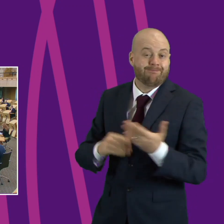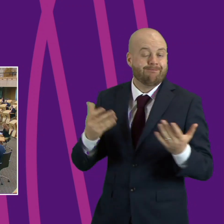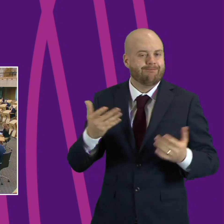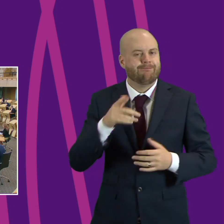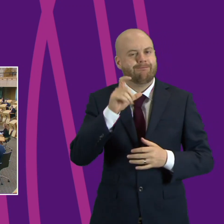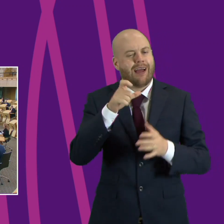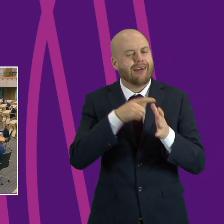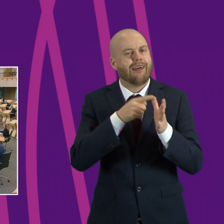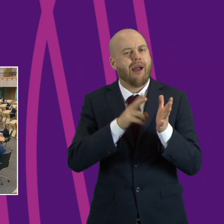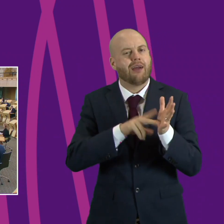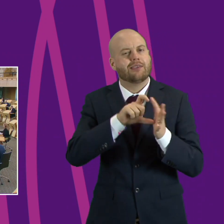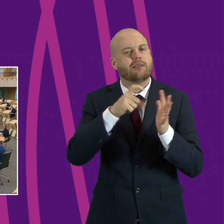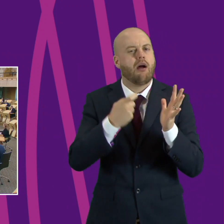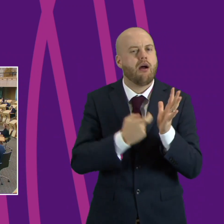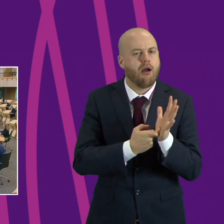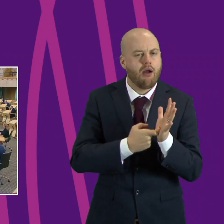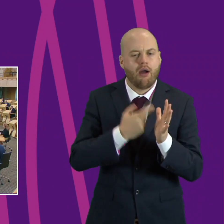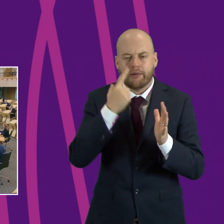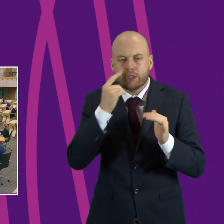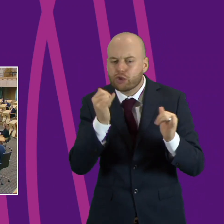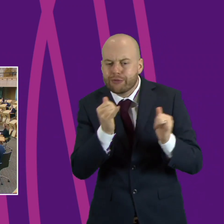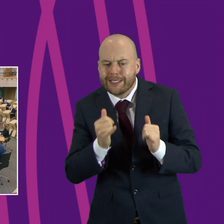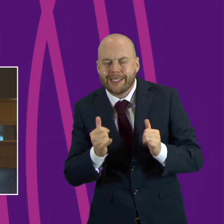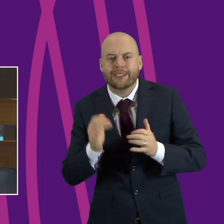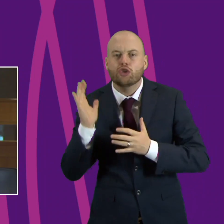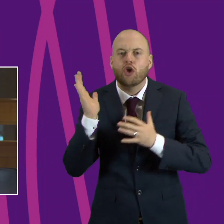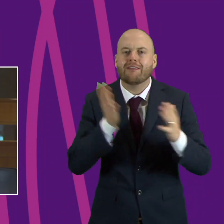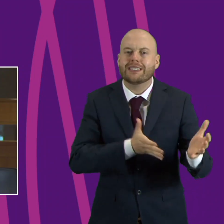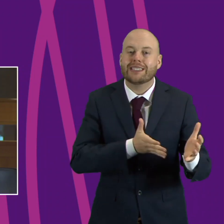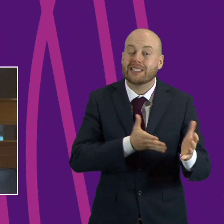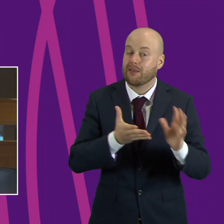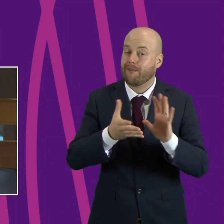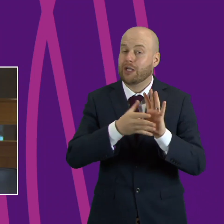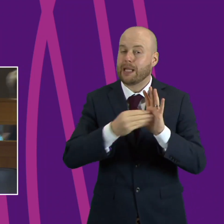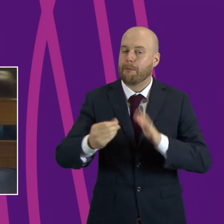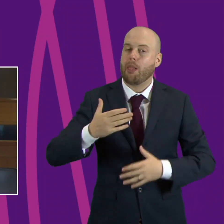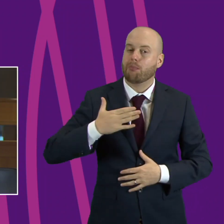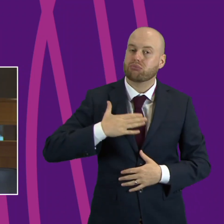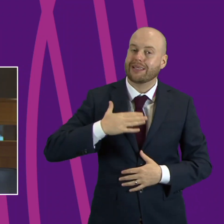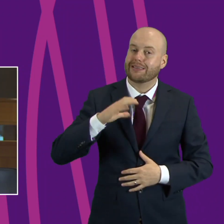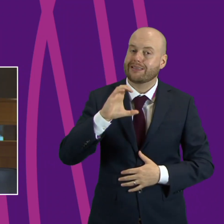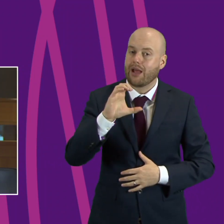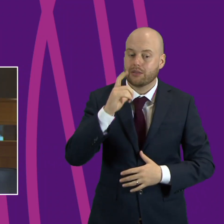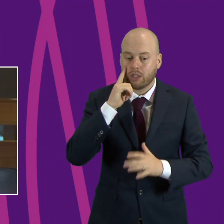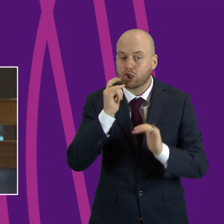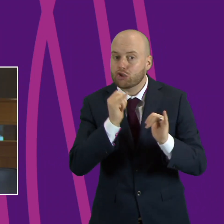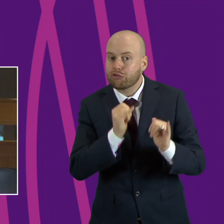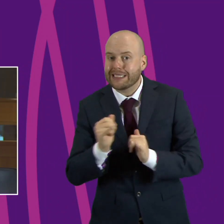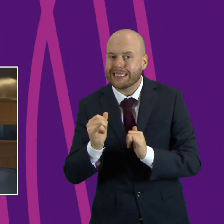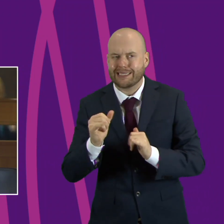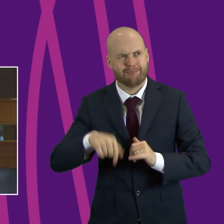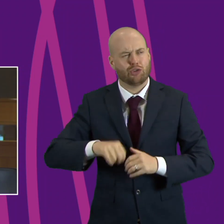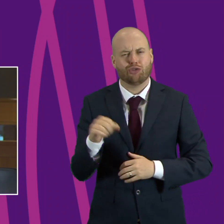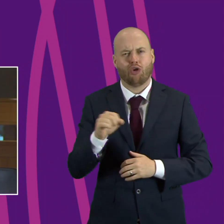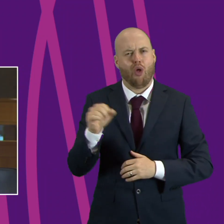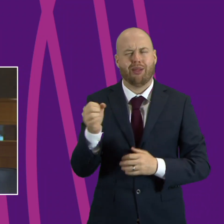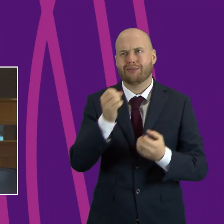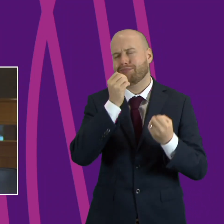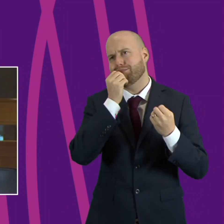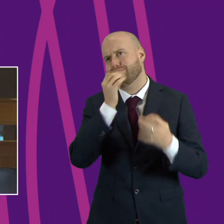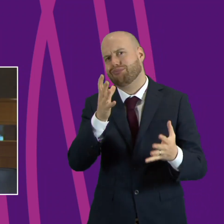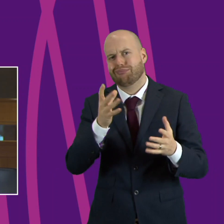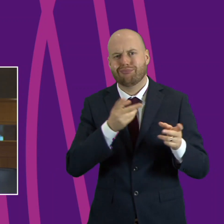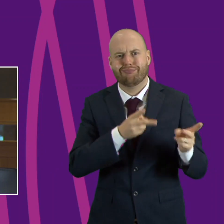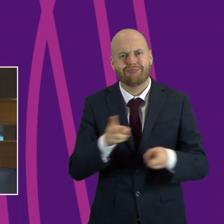services have saved so many lives. The breast cancer screening, a gold standard service in Scotland, has saved many women's lives, and it's